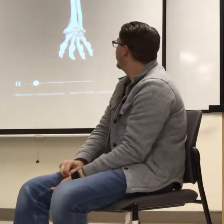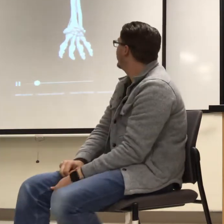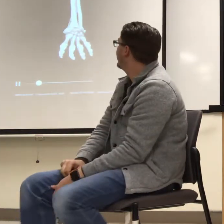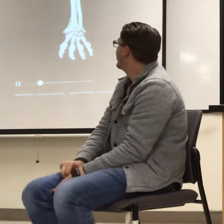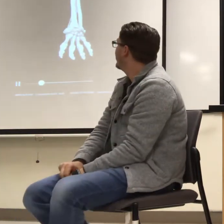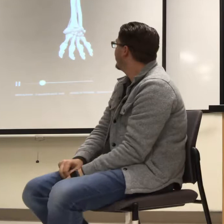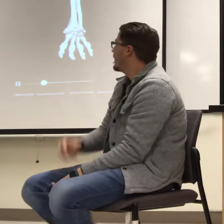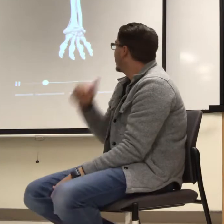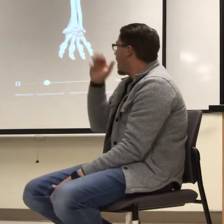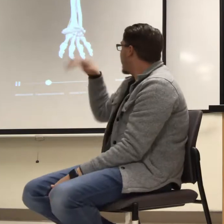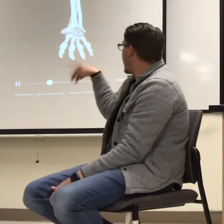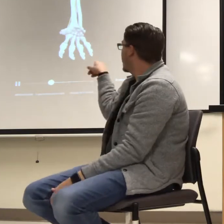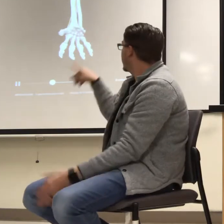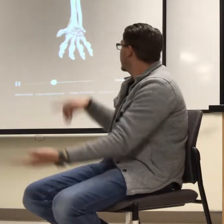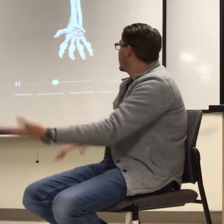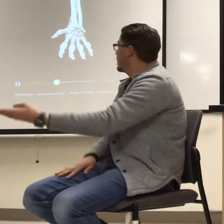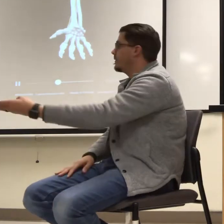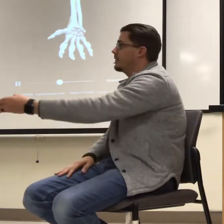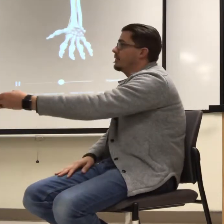Not that.